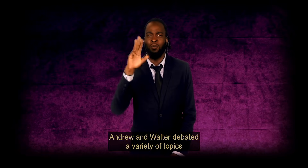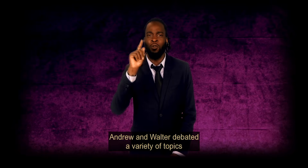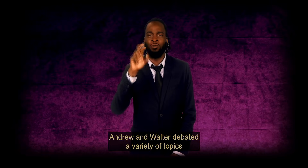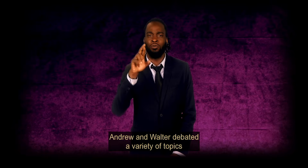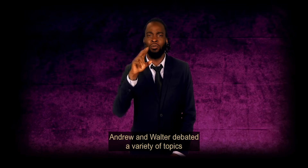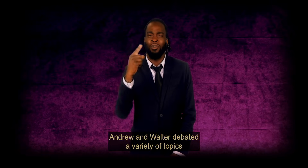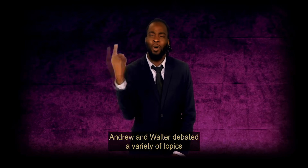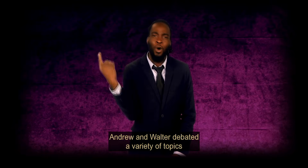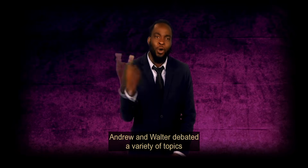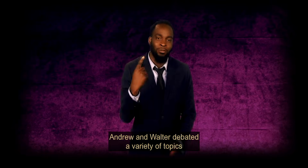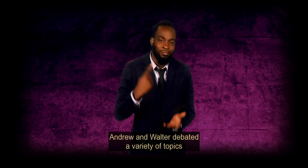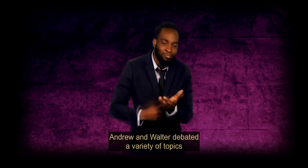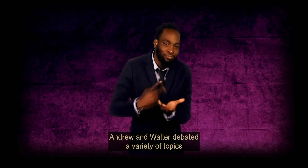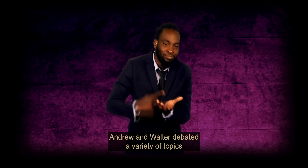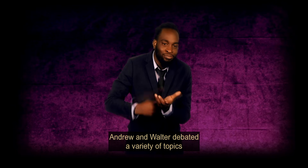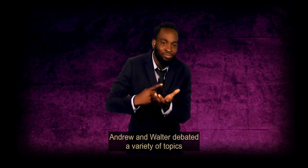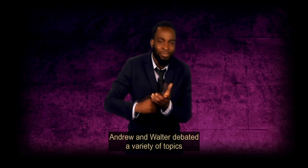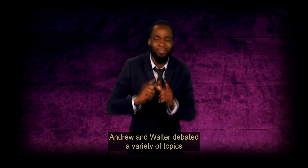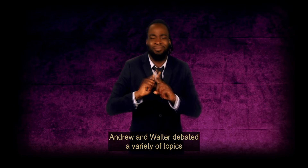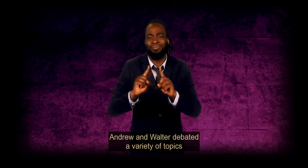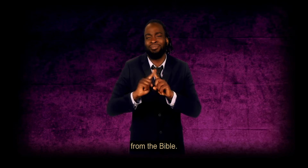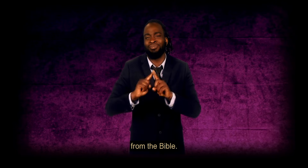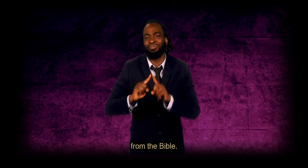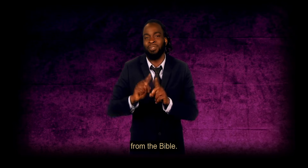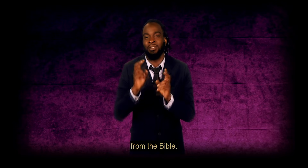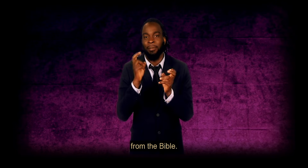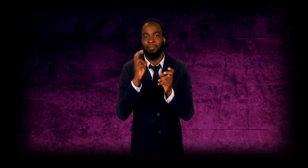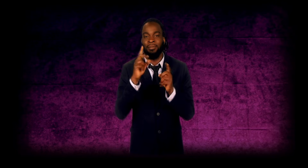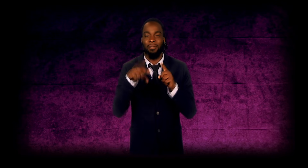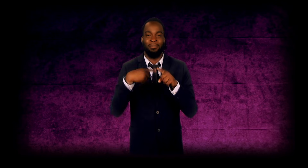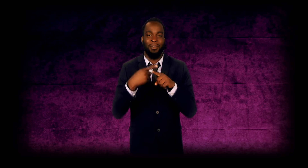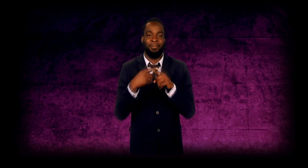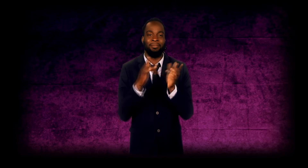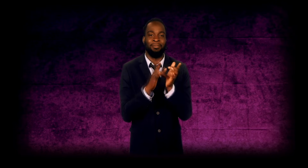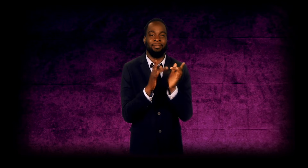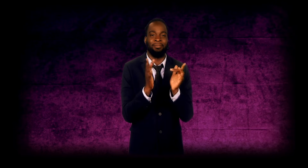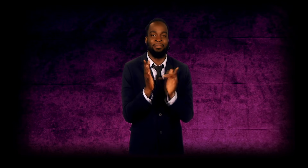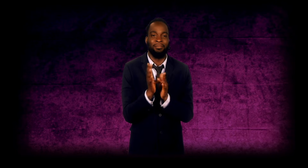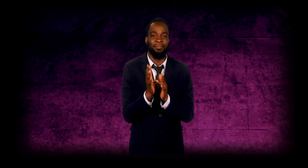Andrew and Walter debated a variety of topics from the Bible.